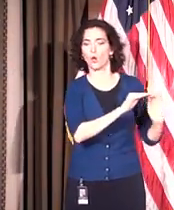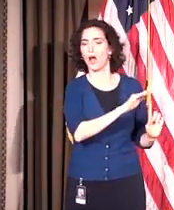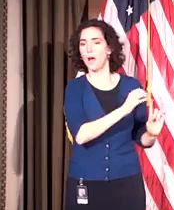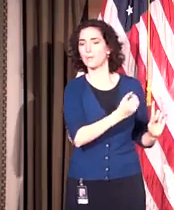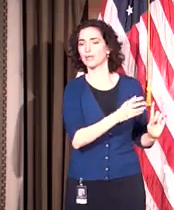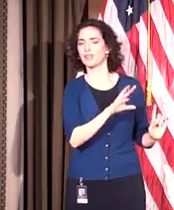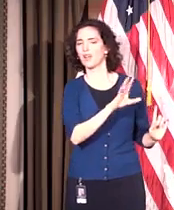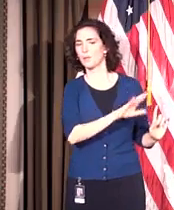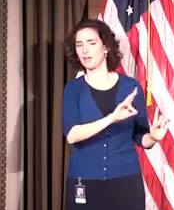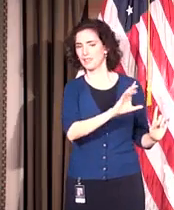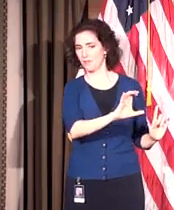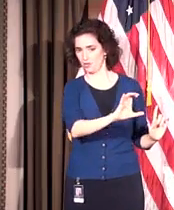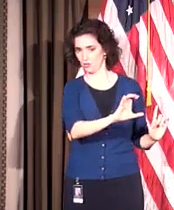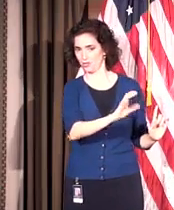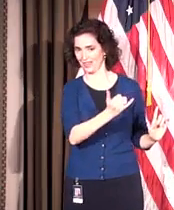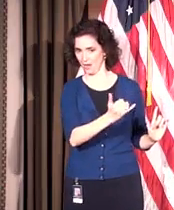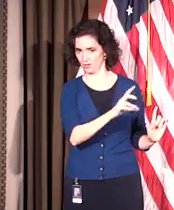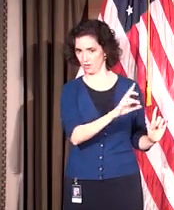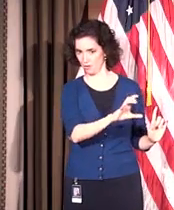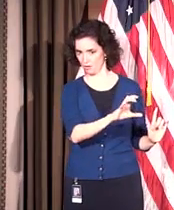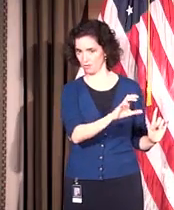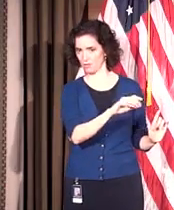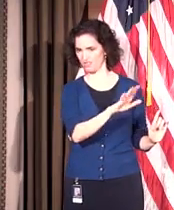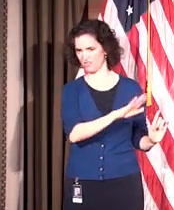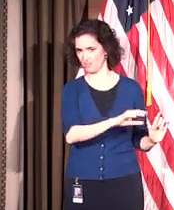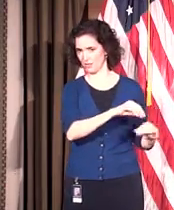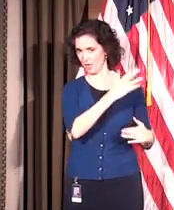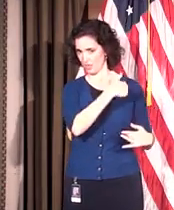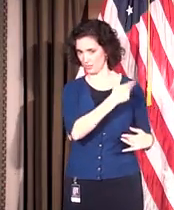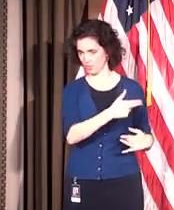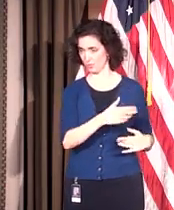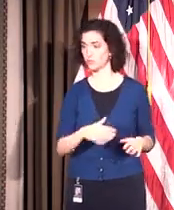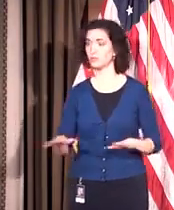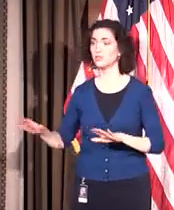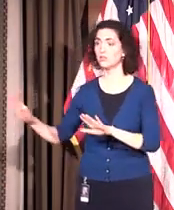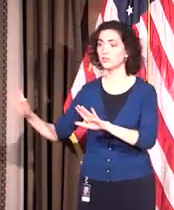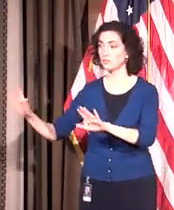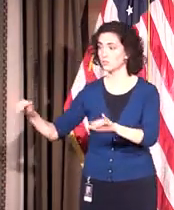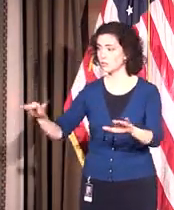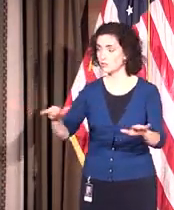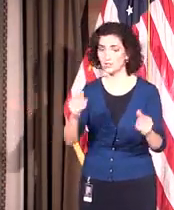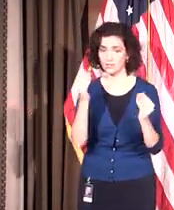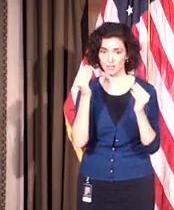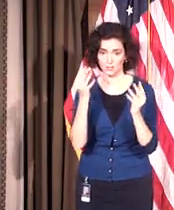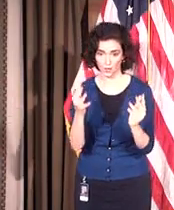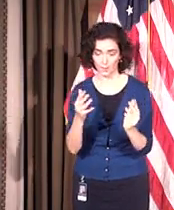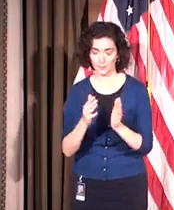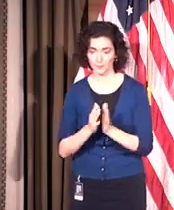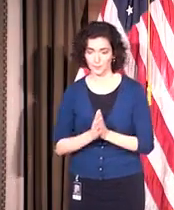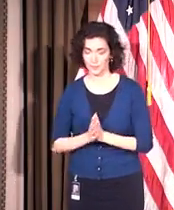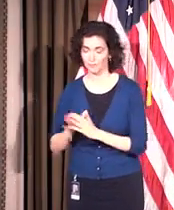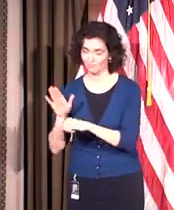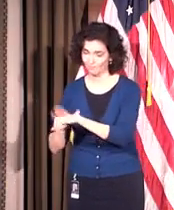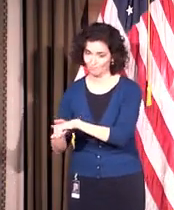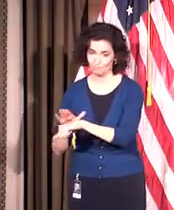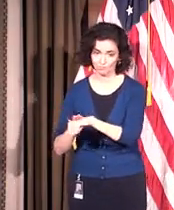I want to caution people that we are literally powerless to do anything about the numbers